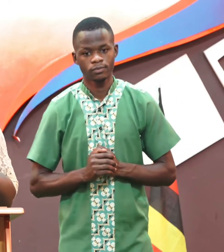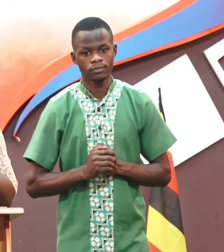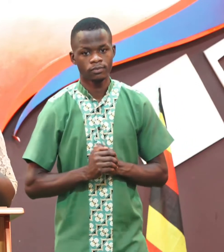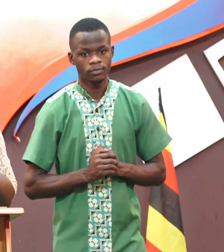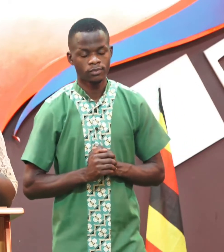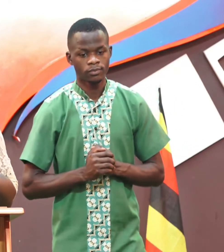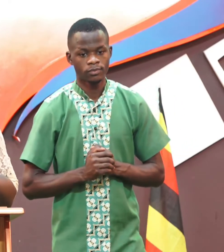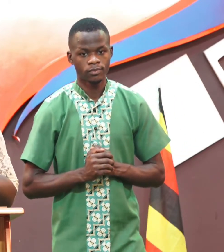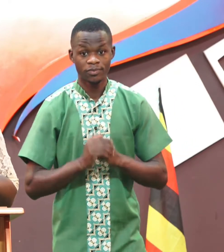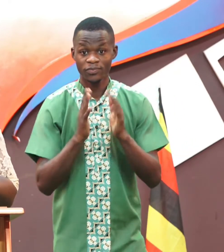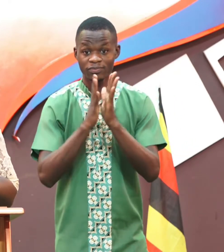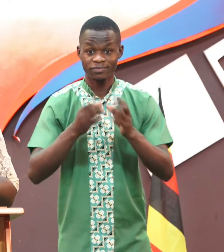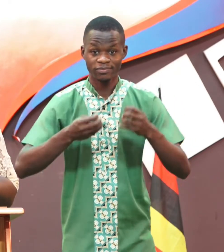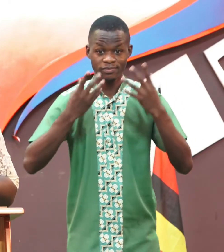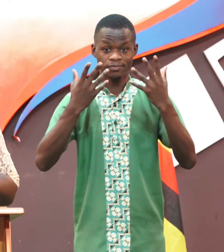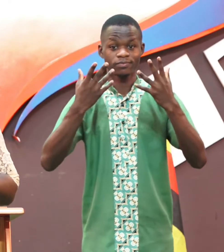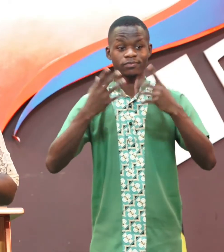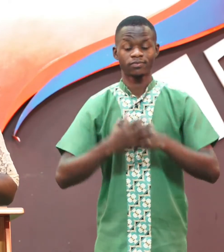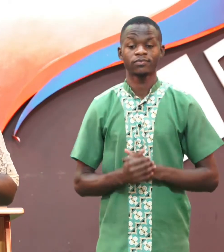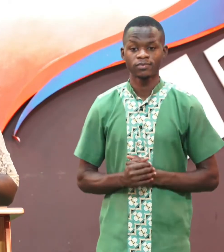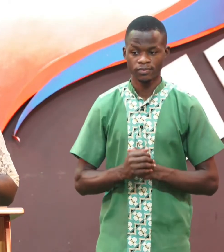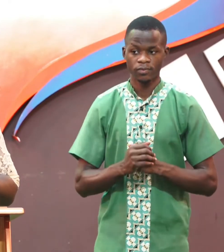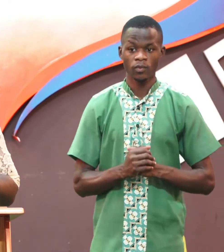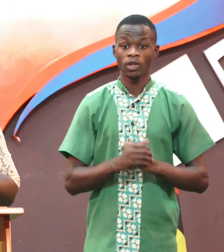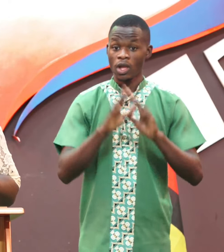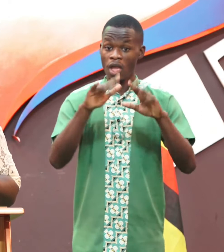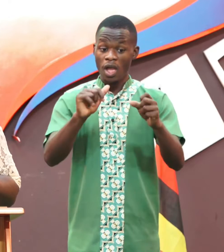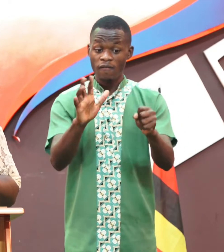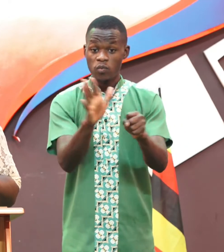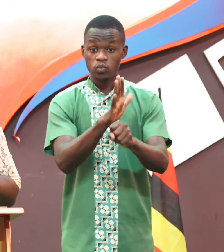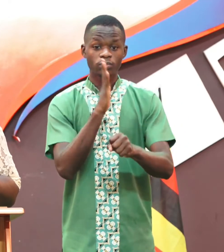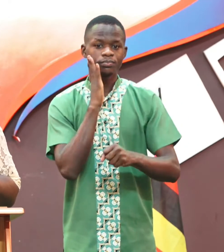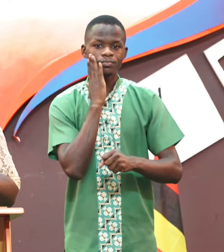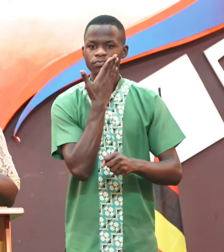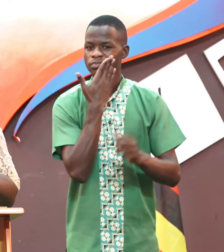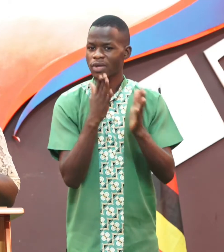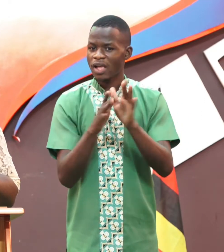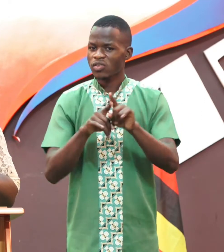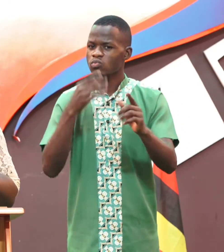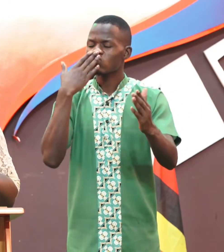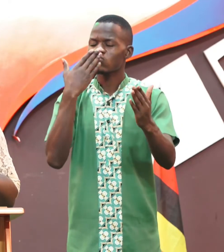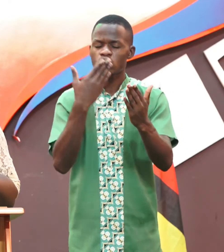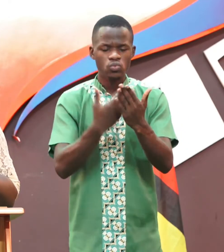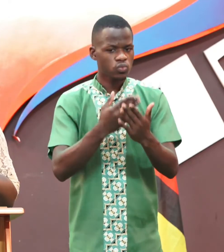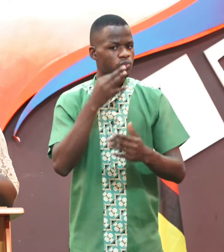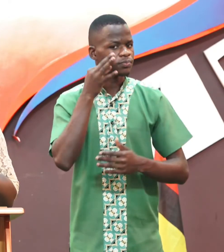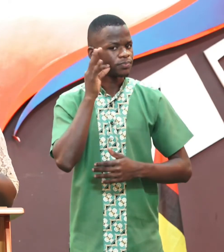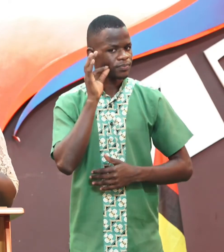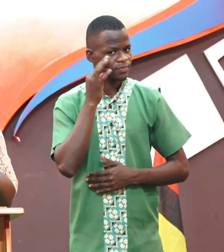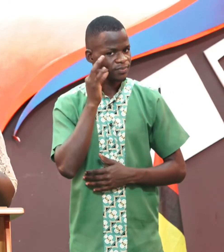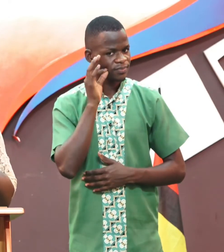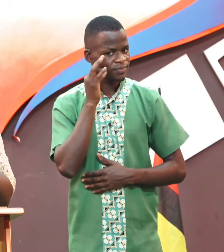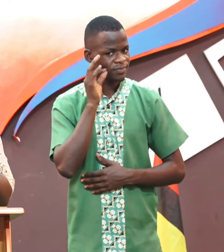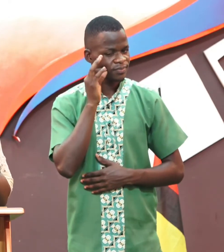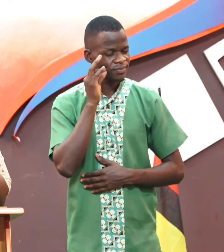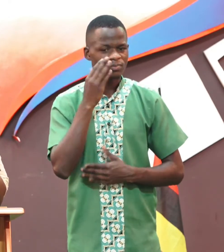words. Hallelujah. Amen. Full of mercy and of good fruits. Gajjudde okusaasira n'ebibala